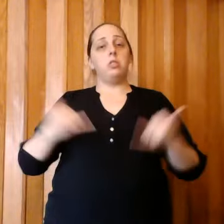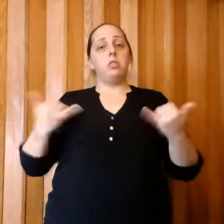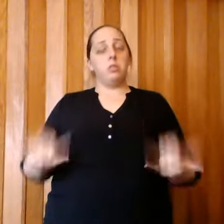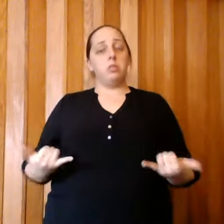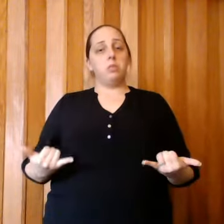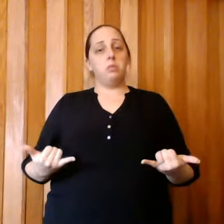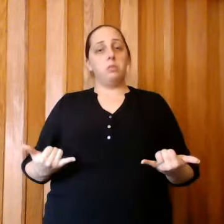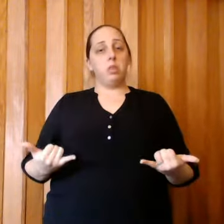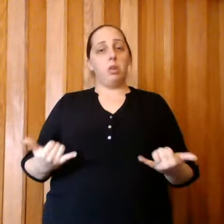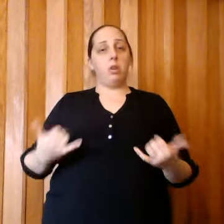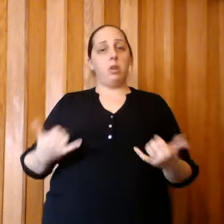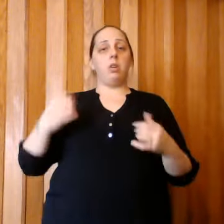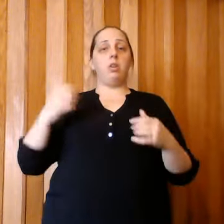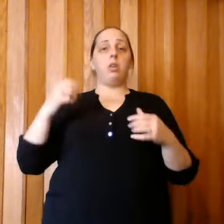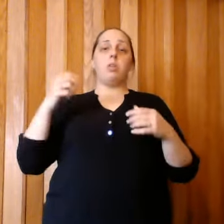And so I make sure all the kids have,